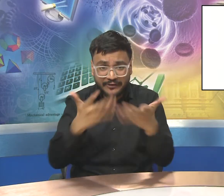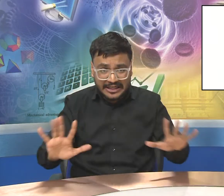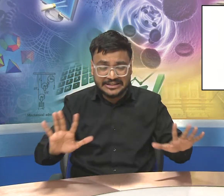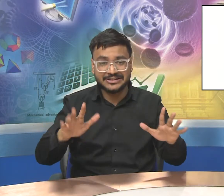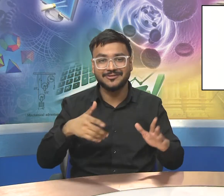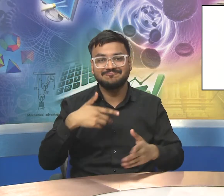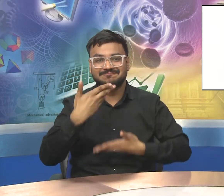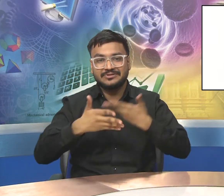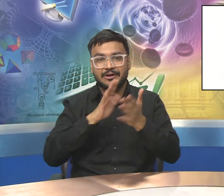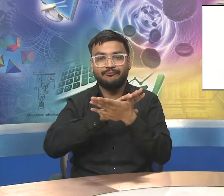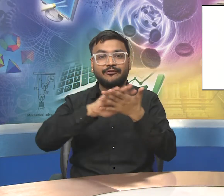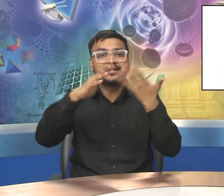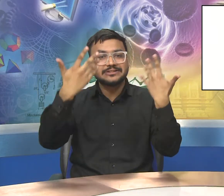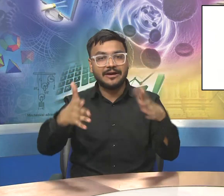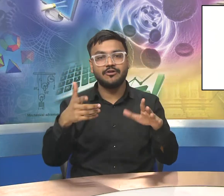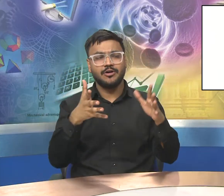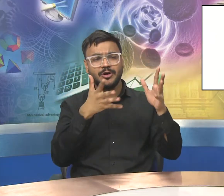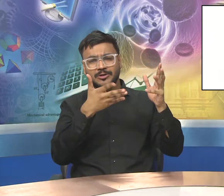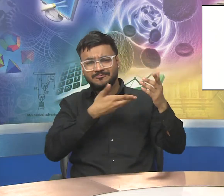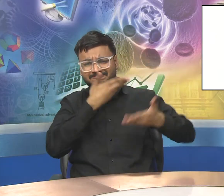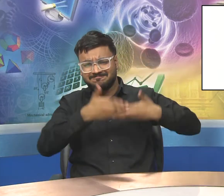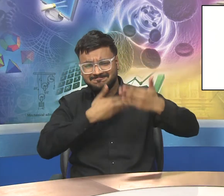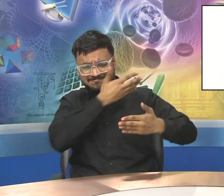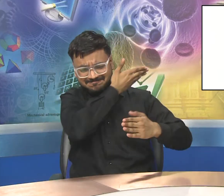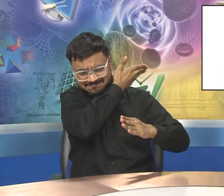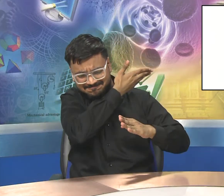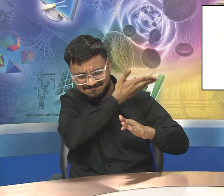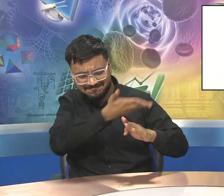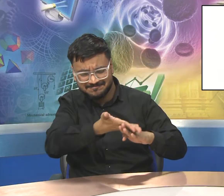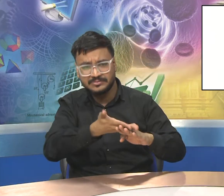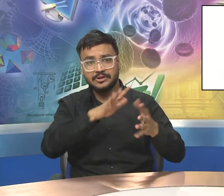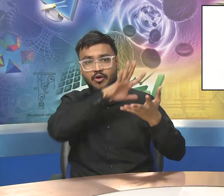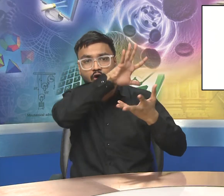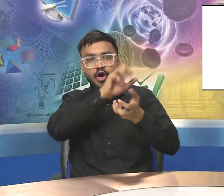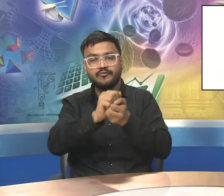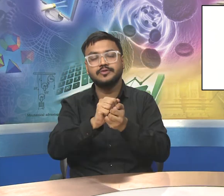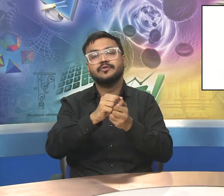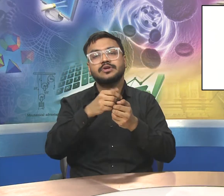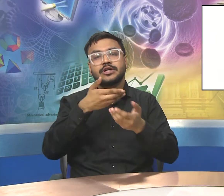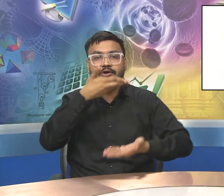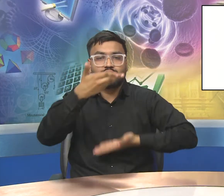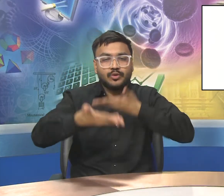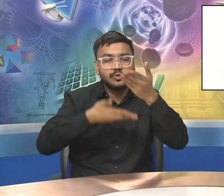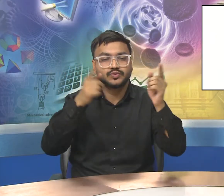Now we had learned so much, so we will conclude what we have learned.